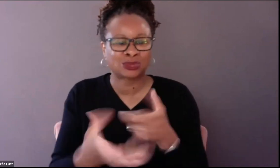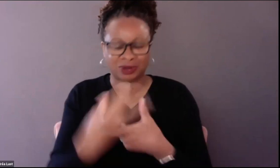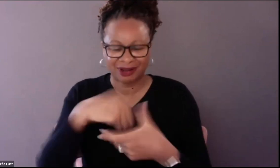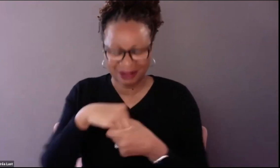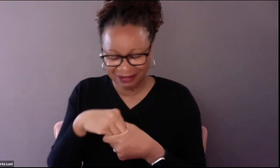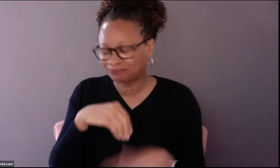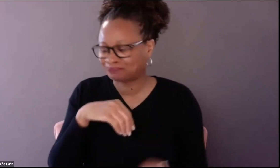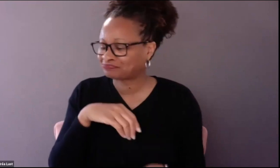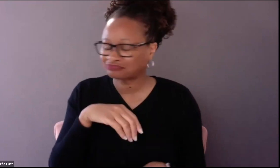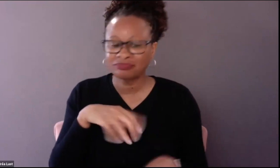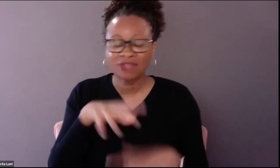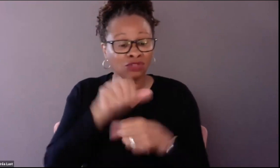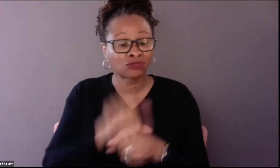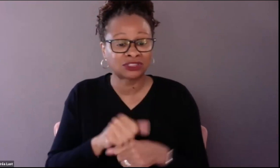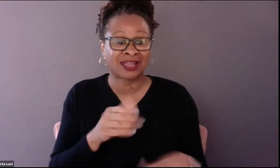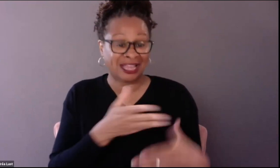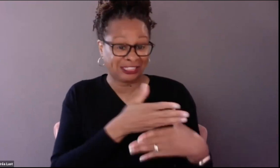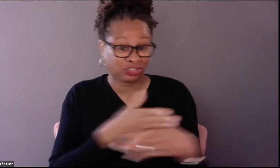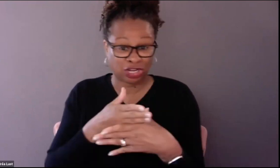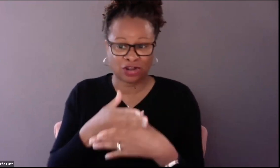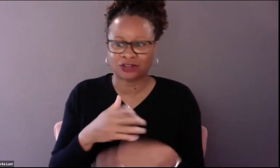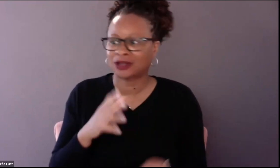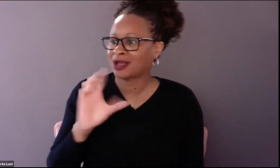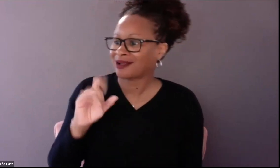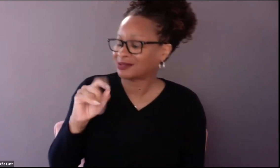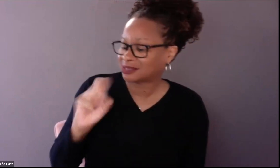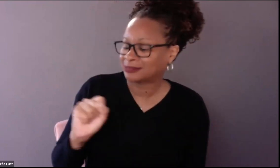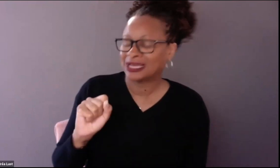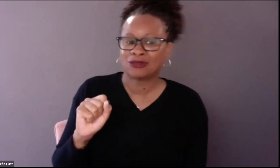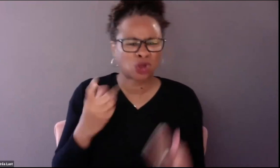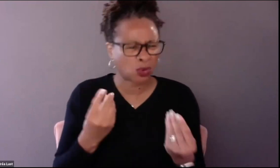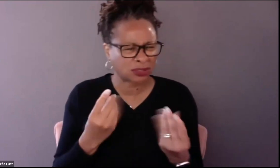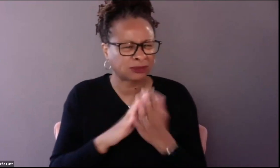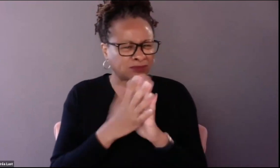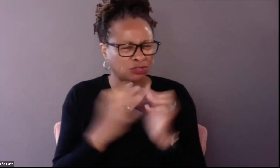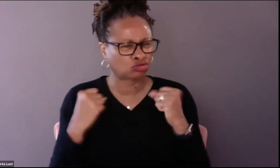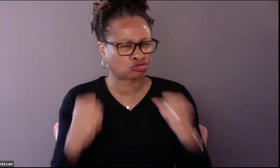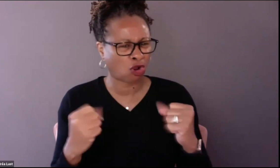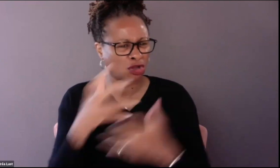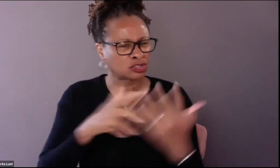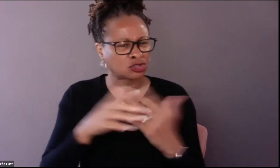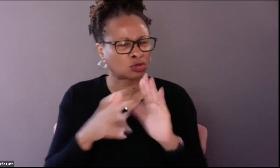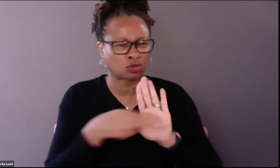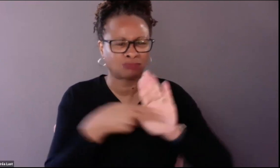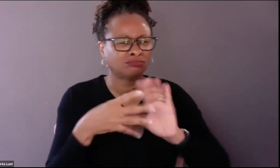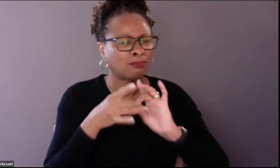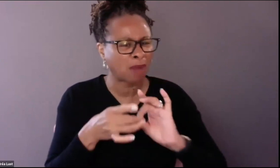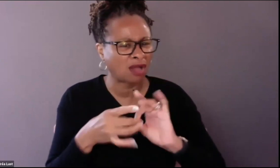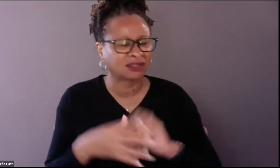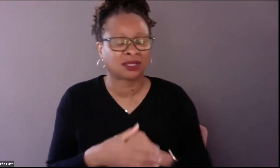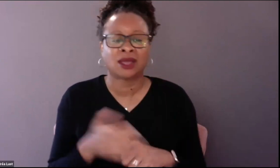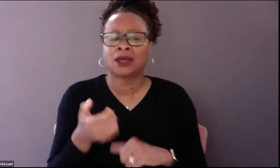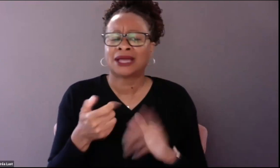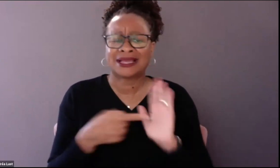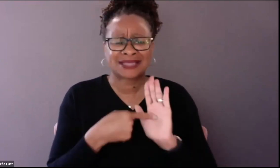shared custom is a way to cement social bonds between people. I'll just give you a couple of examples. Here in